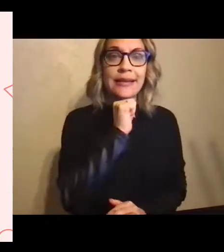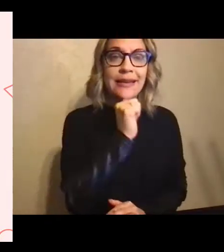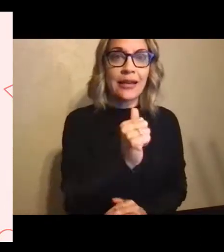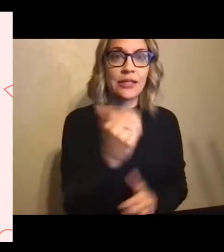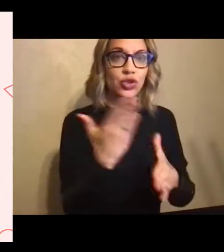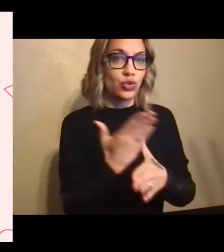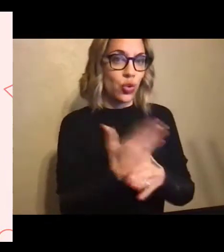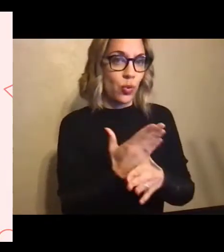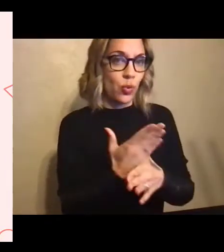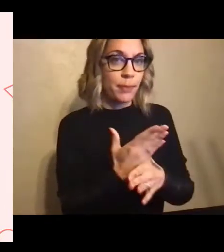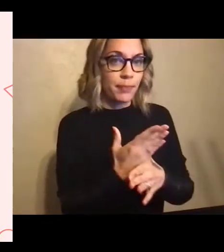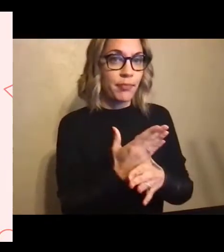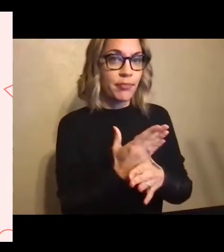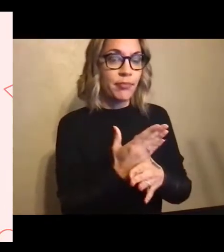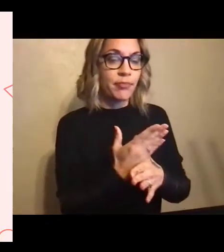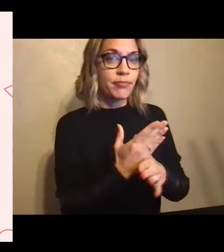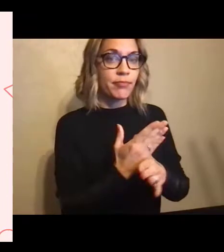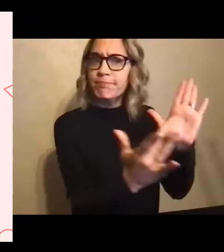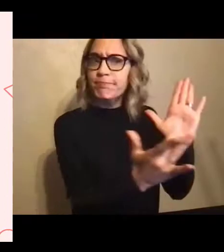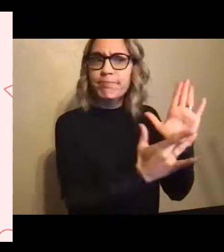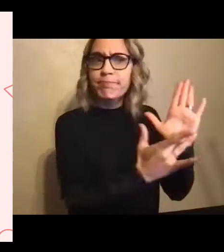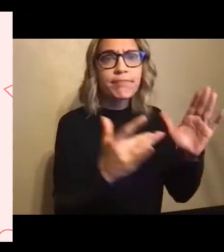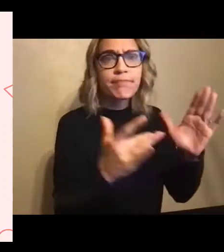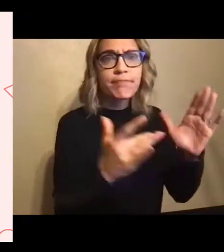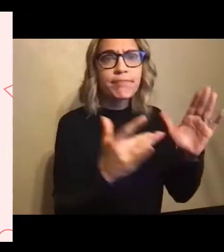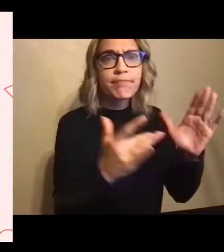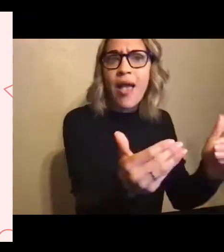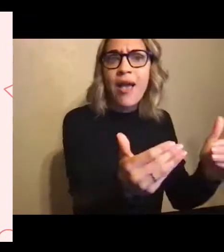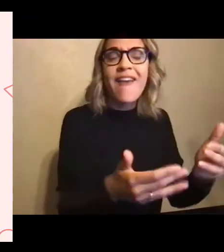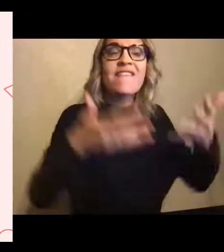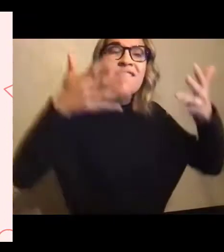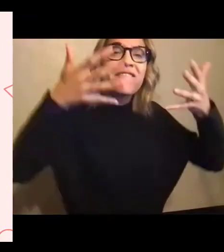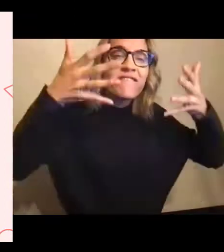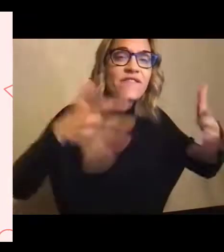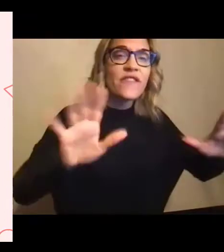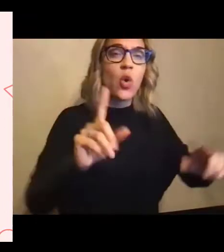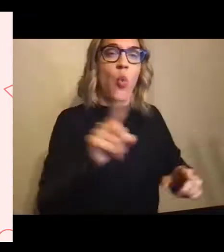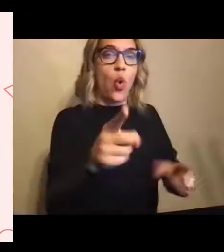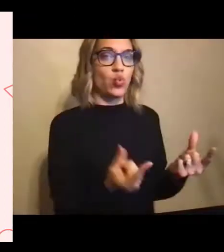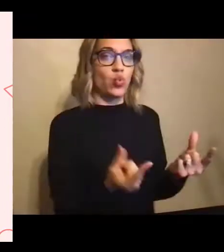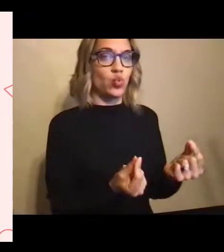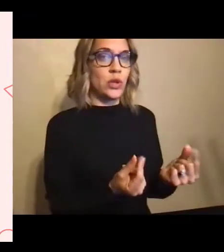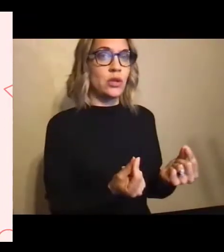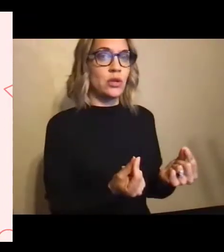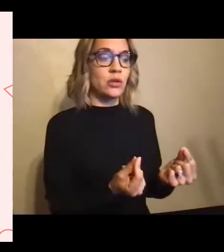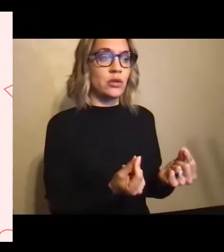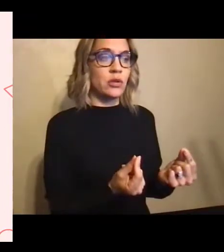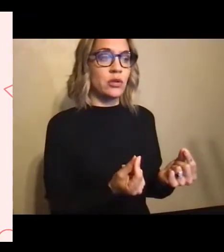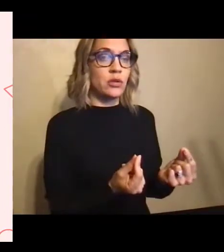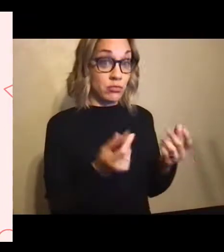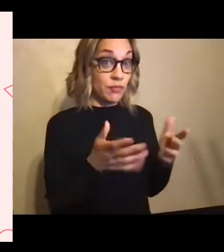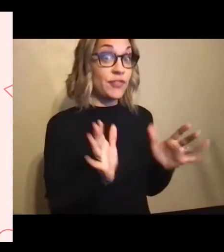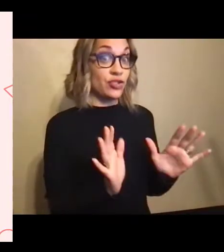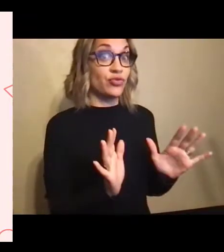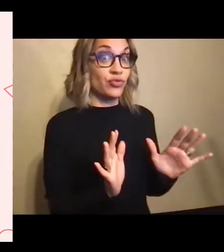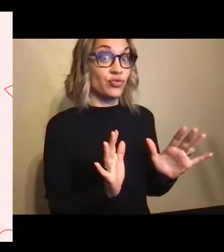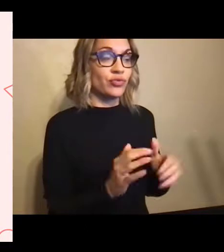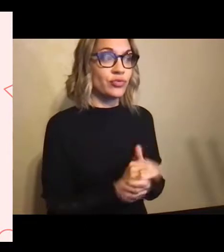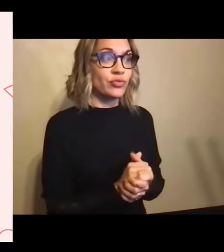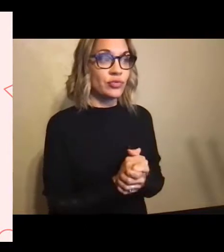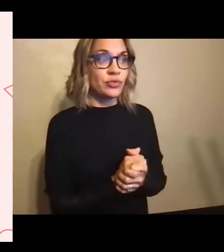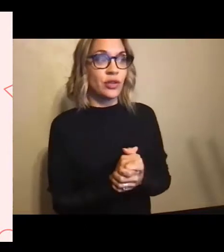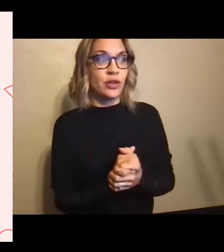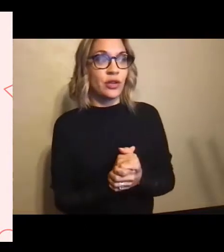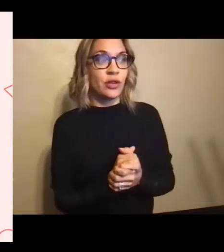because sometimes it's best to put do not disturb until you're fully done with everything that you need